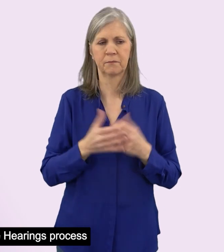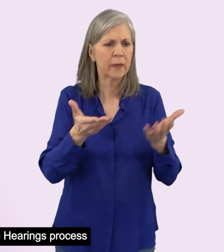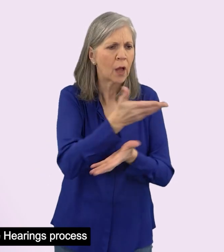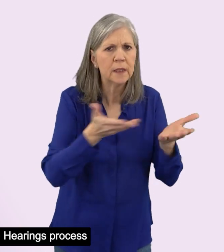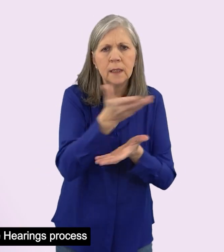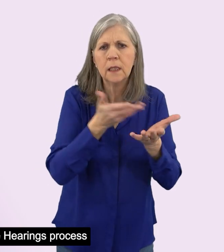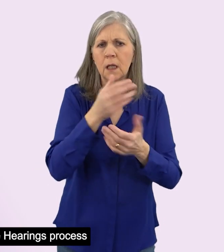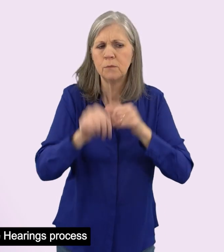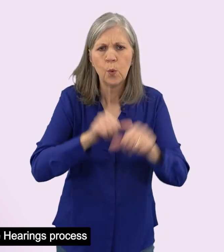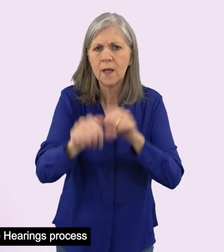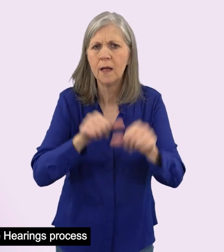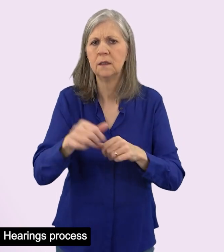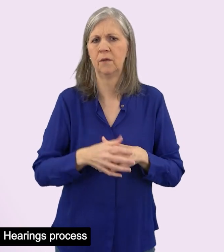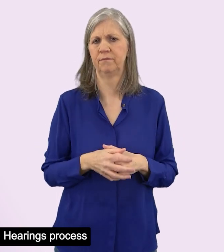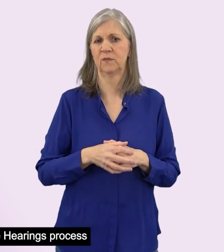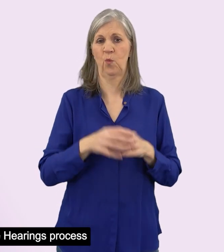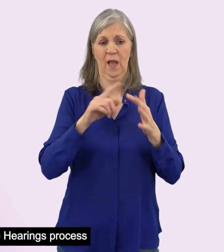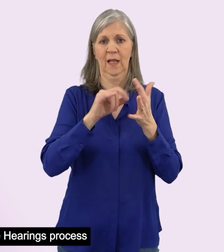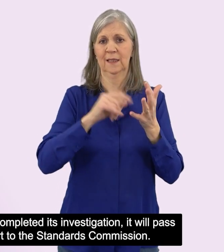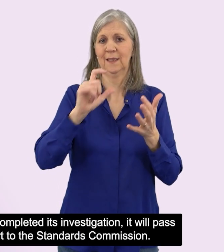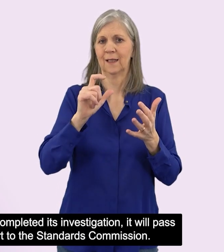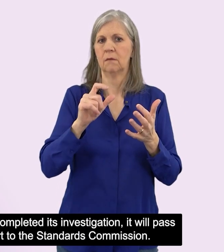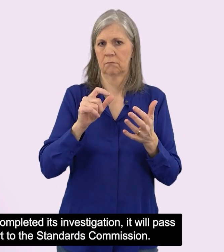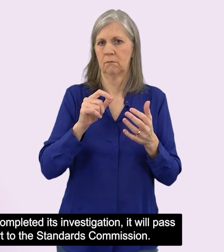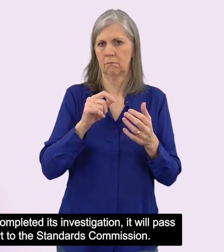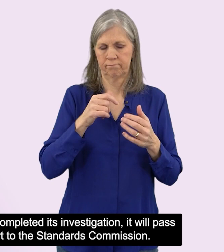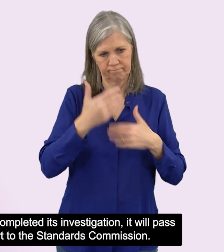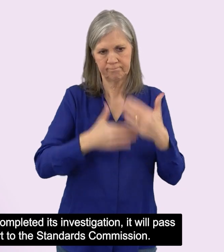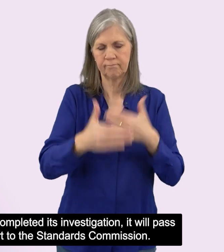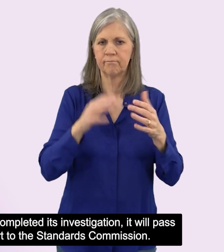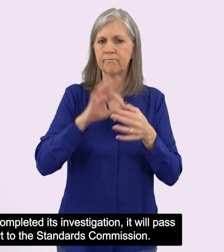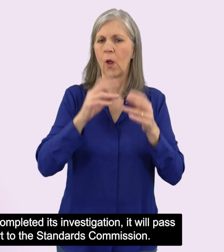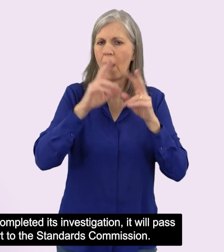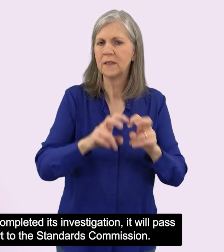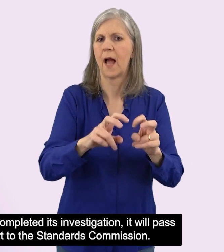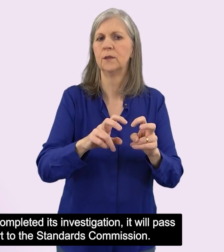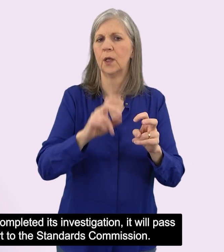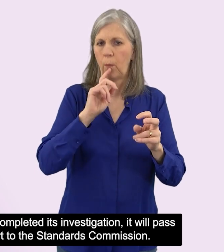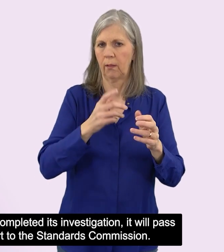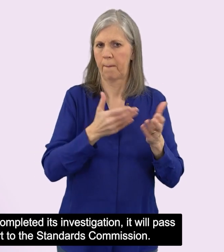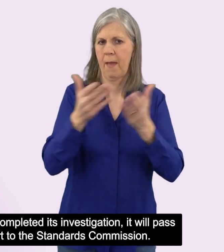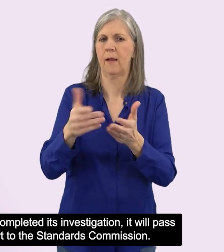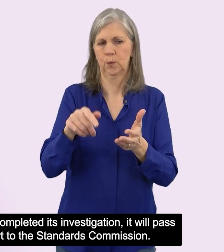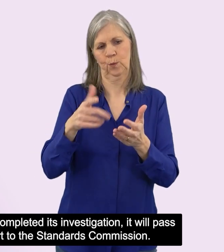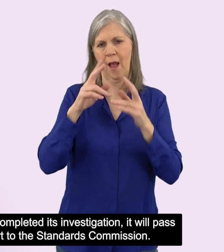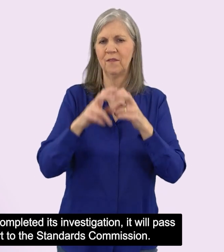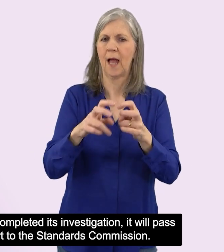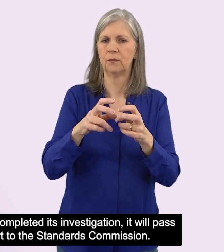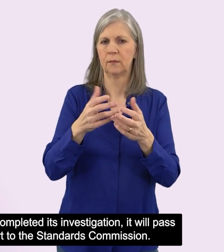13. The hearings process. When the ESC has completed its investigation, it will pass an